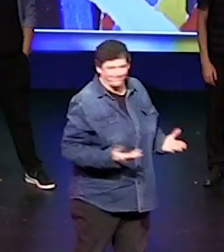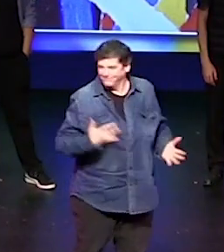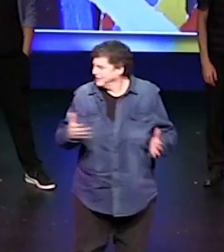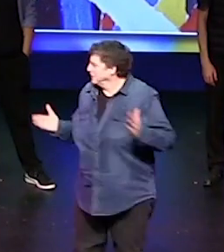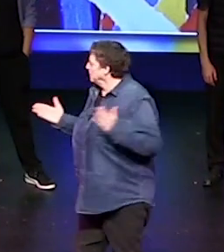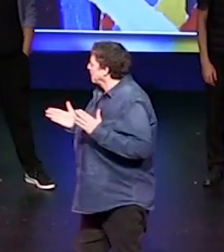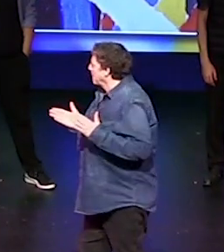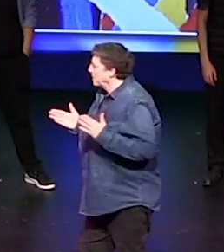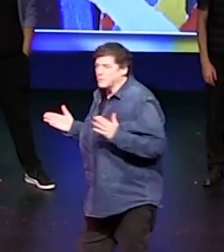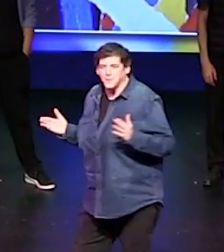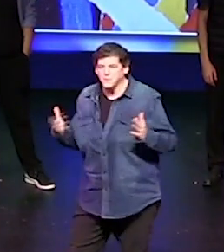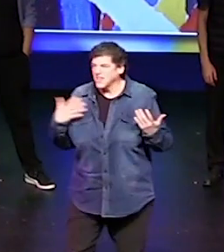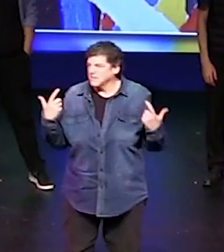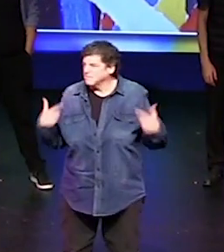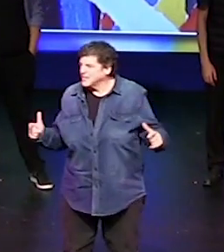But I feel like it's missing something.